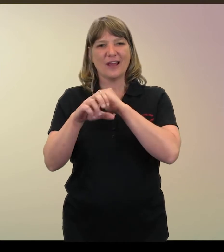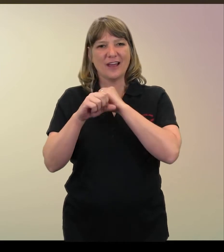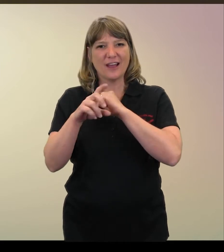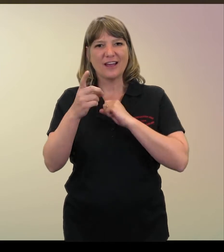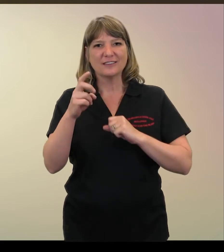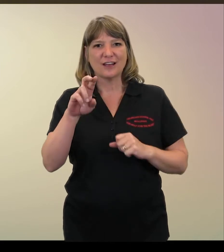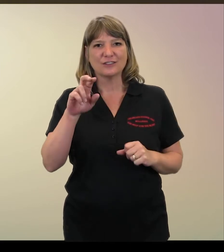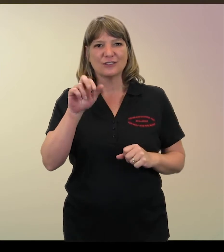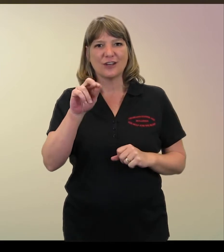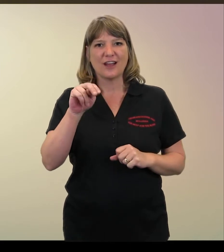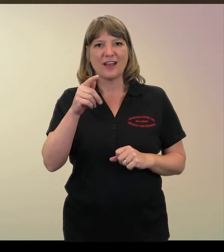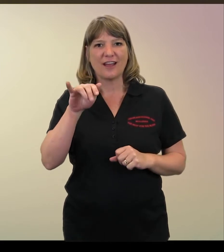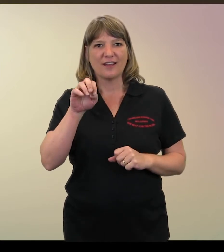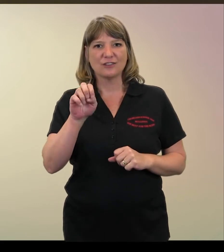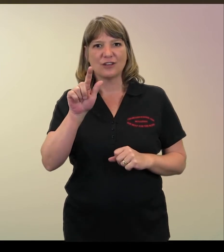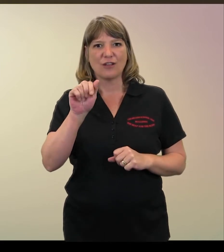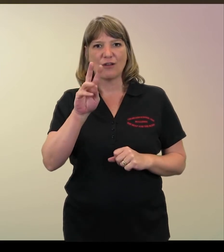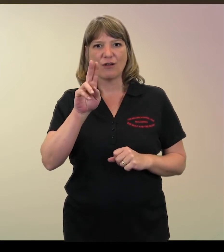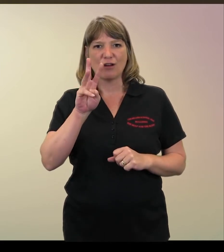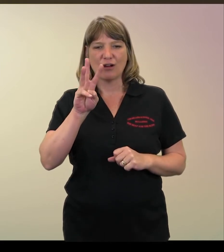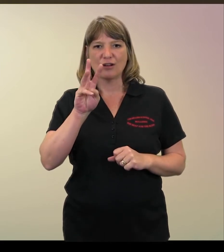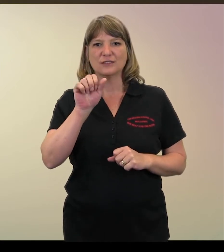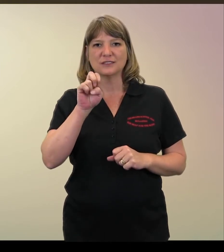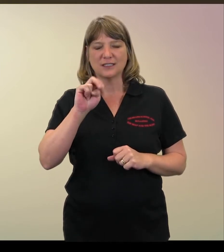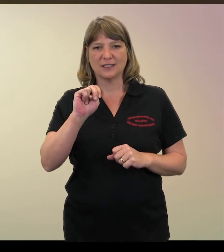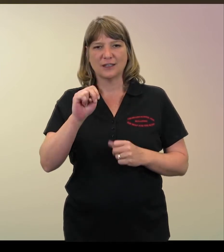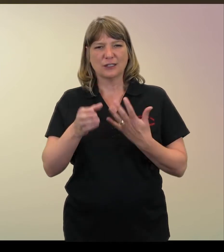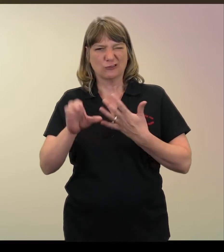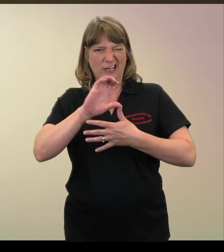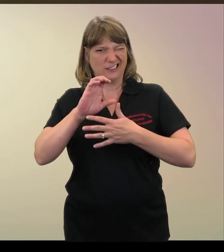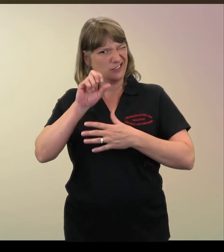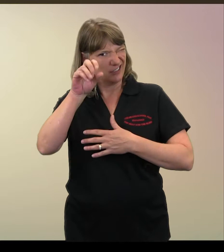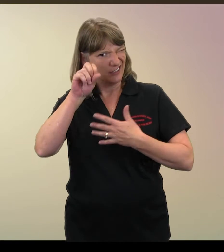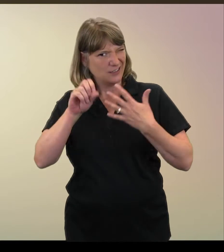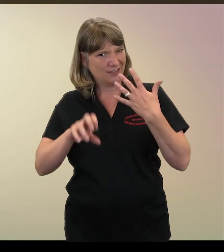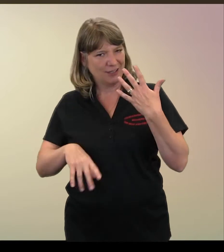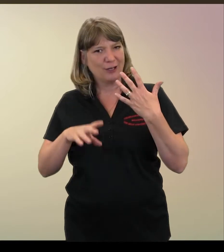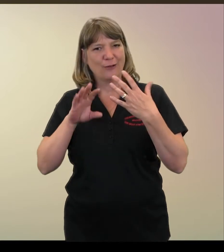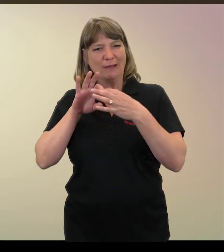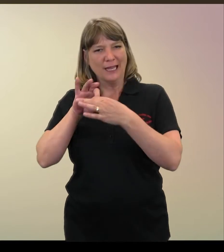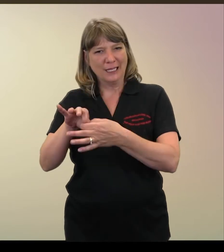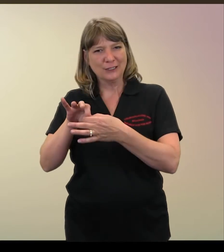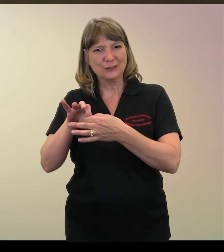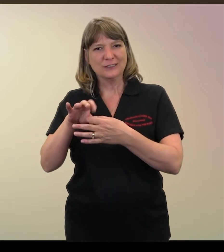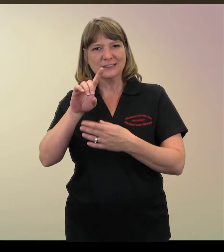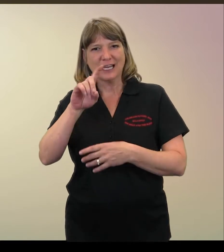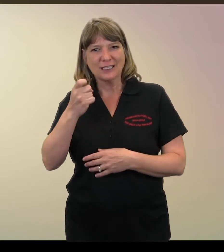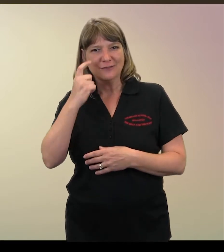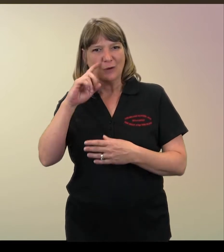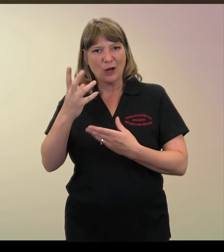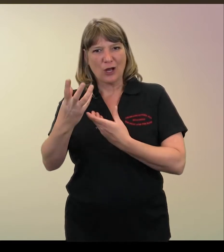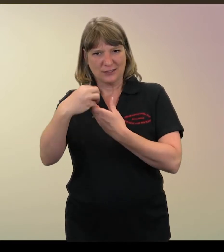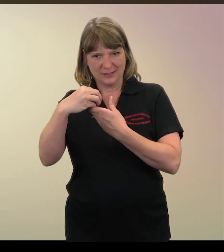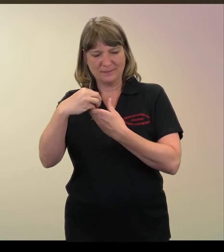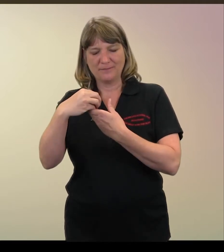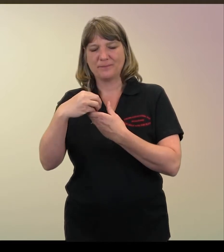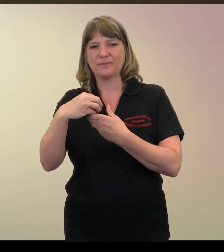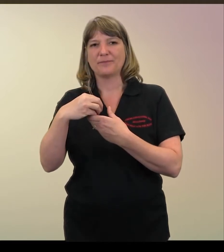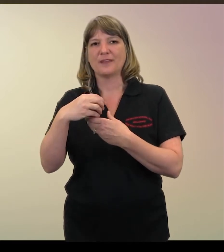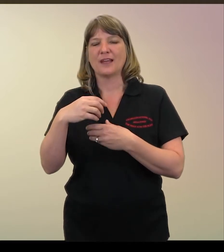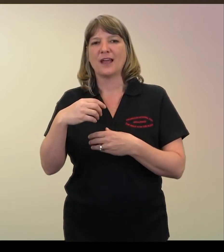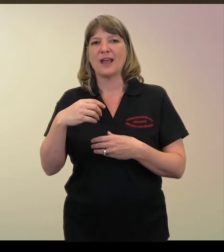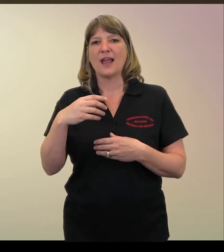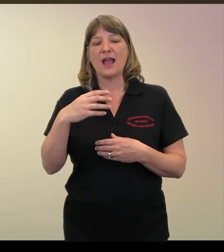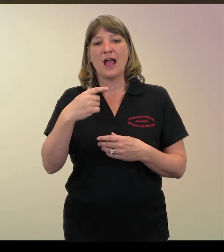broadcast by Dr. Angie Lawson, where she reviewed the criteria for a diagnosis of